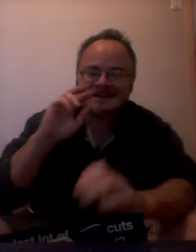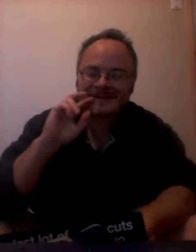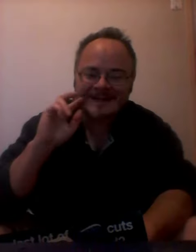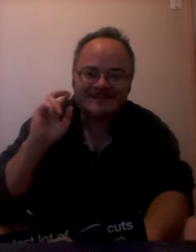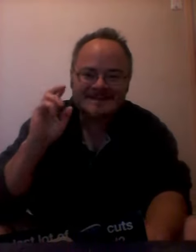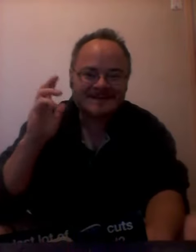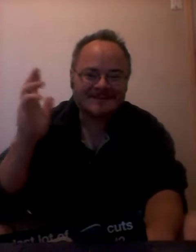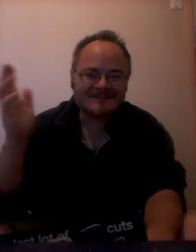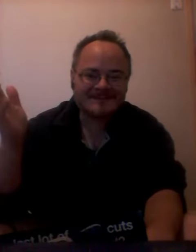the David Tennant